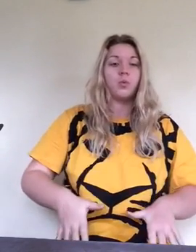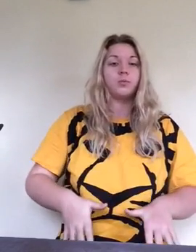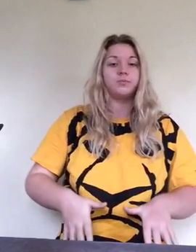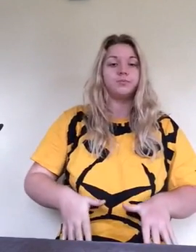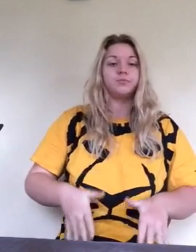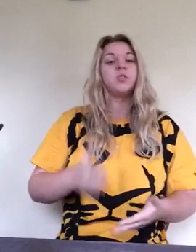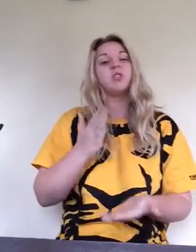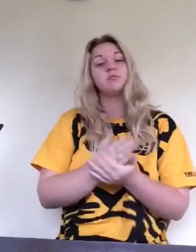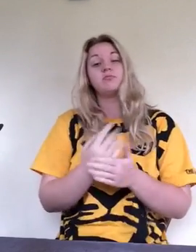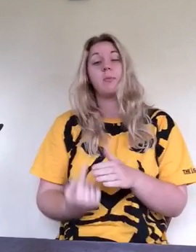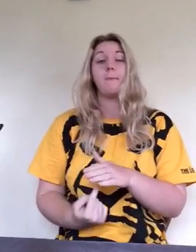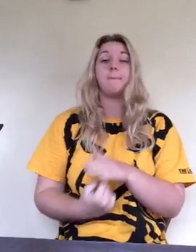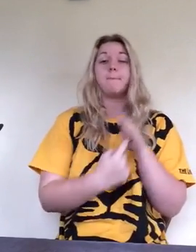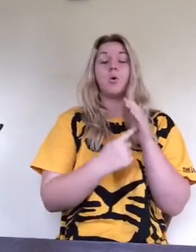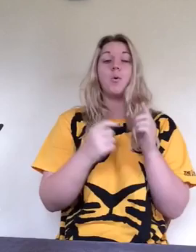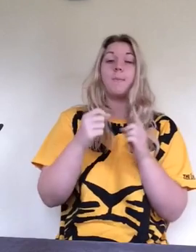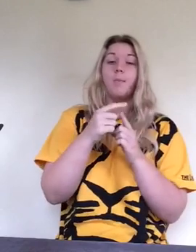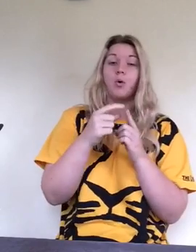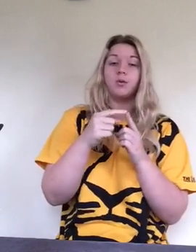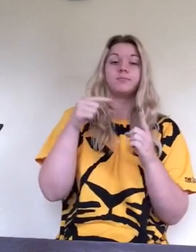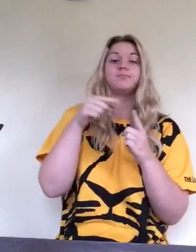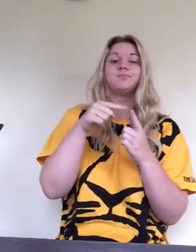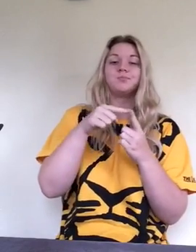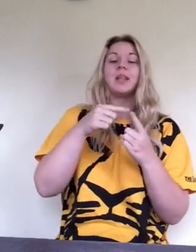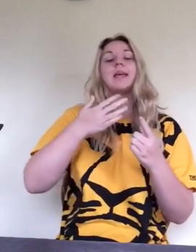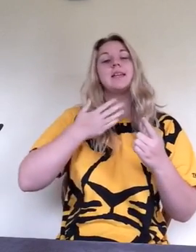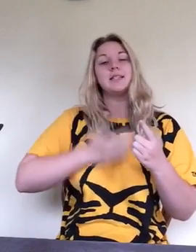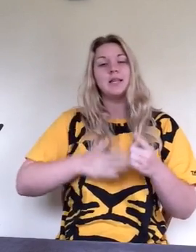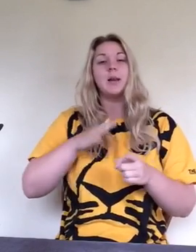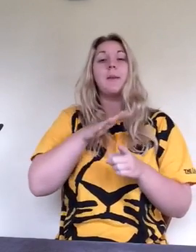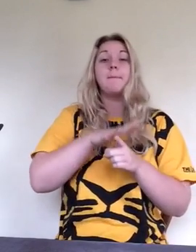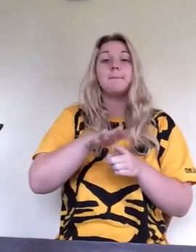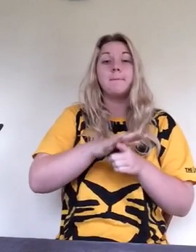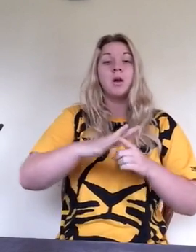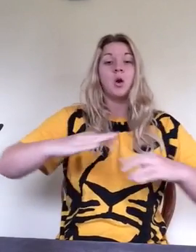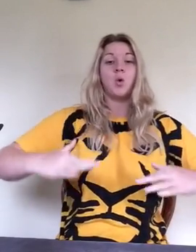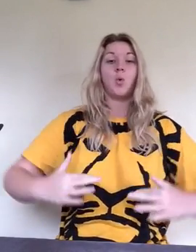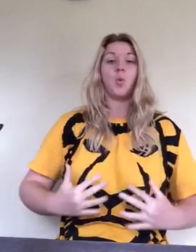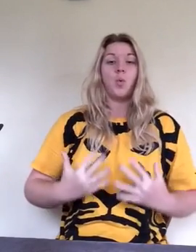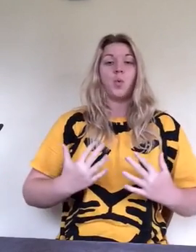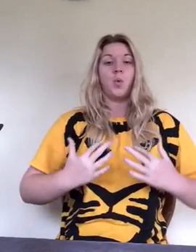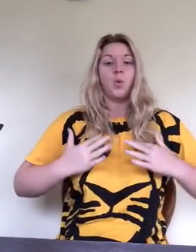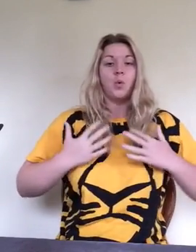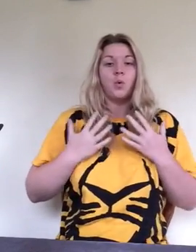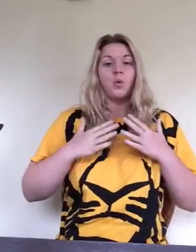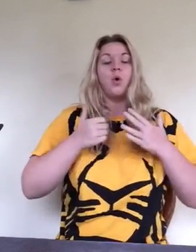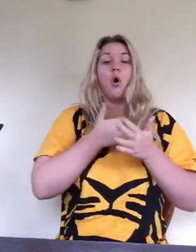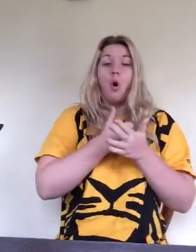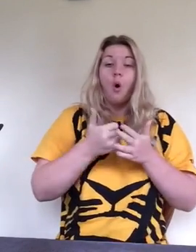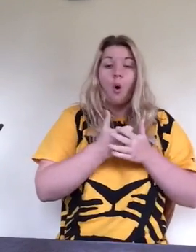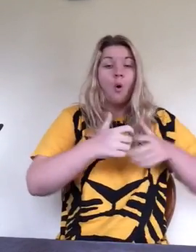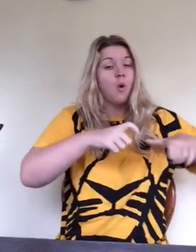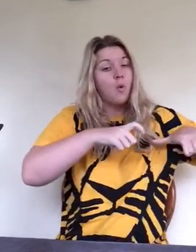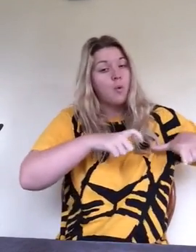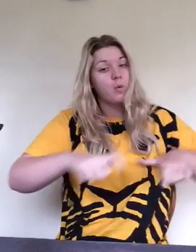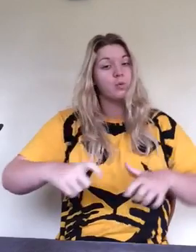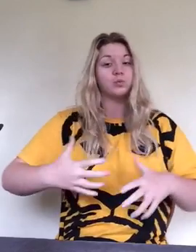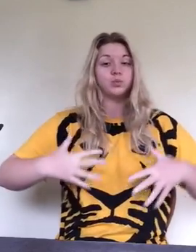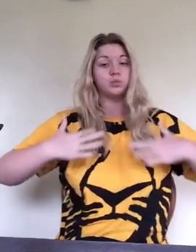flow moving and pushing blood constantly through the body. So to do this for billions and billions